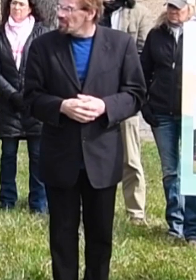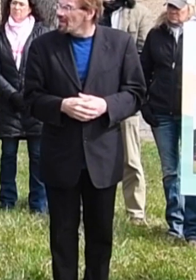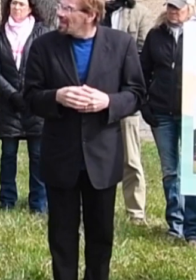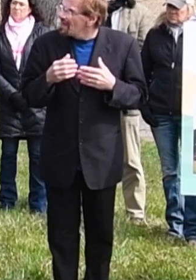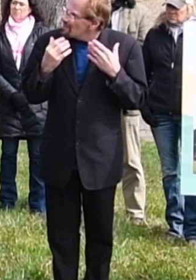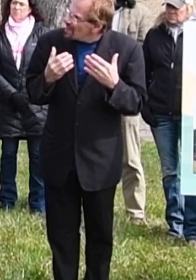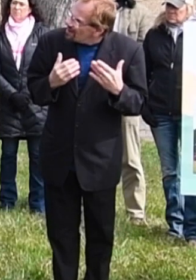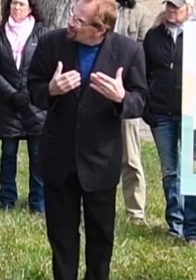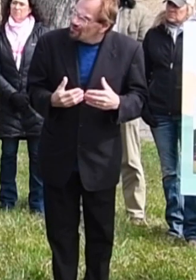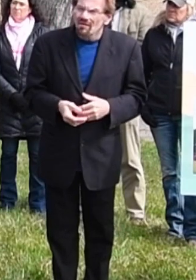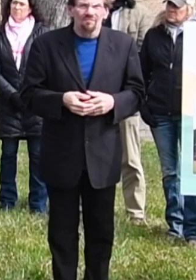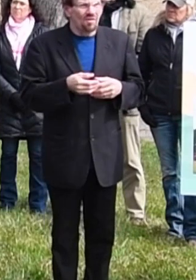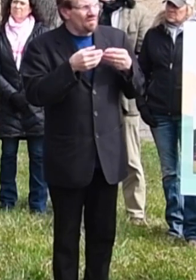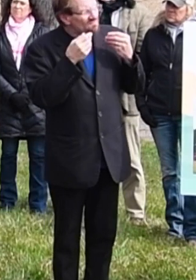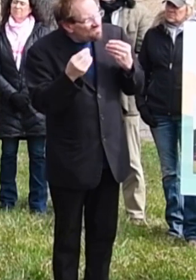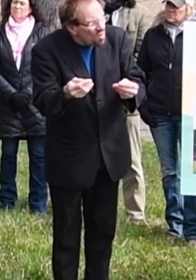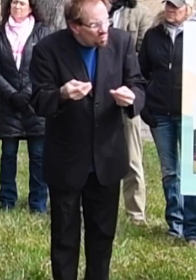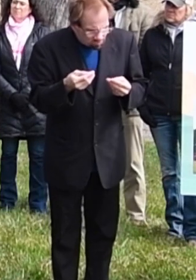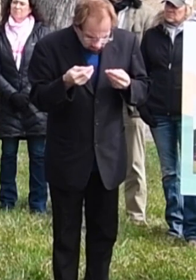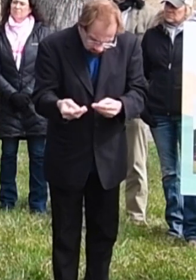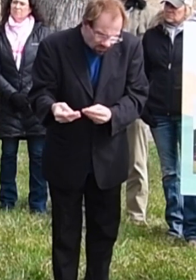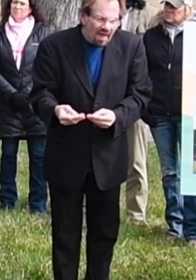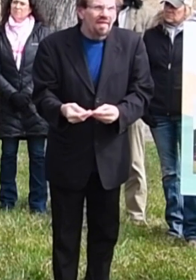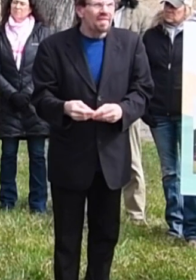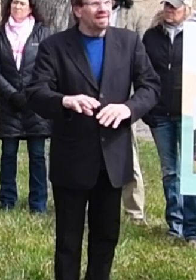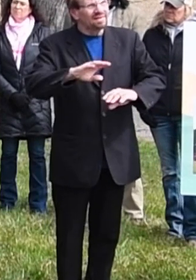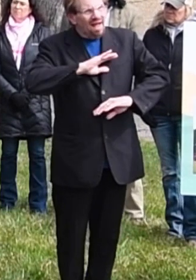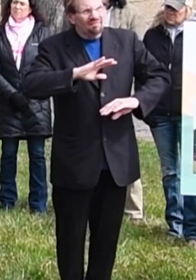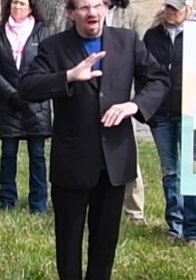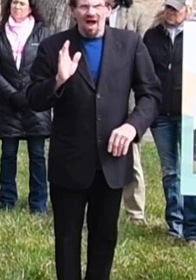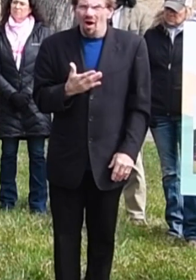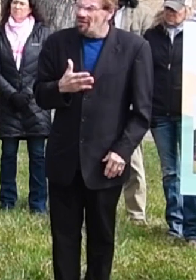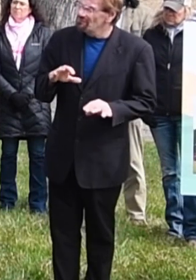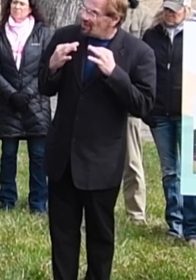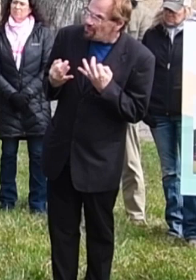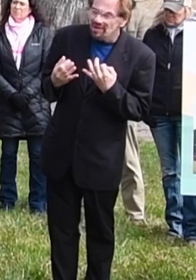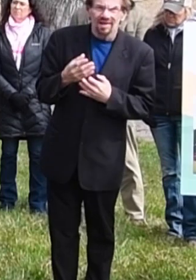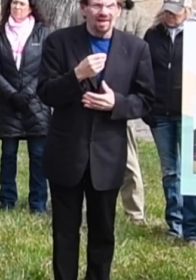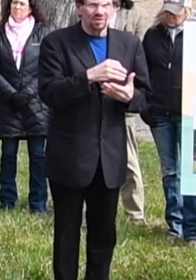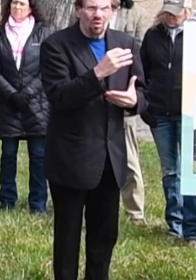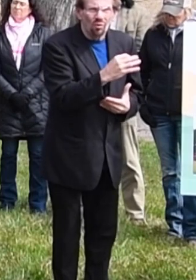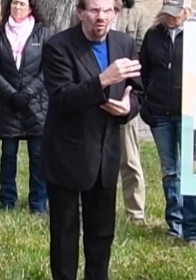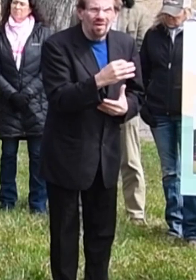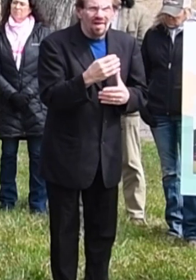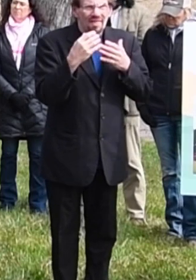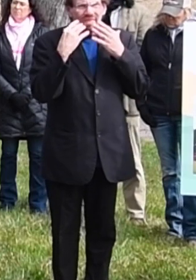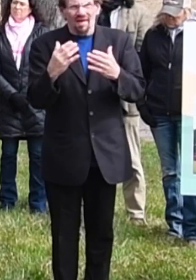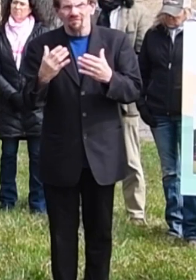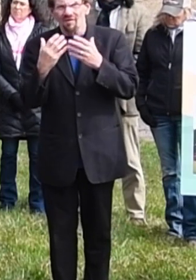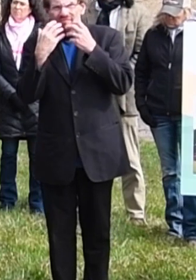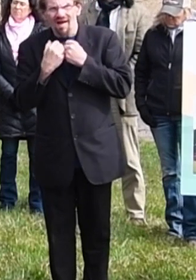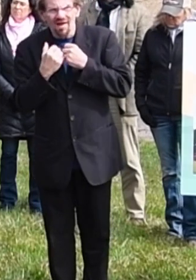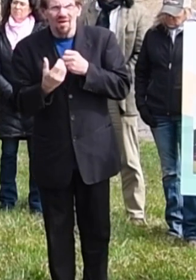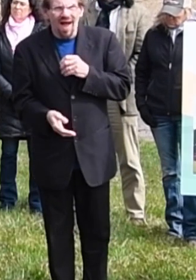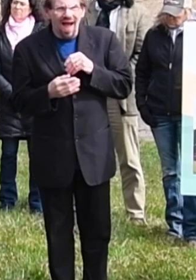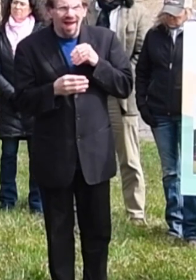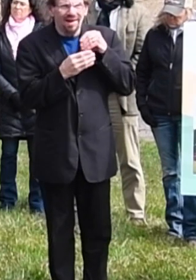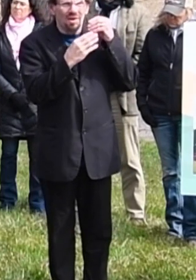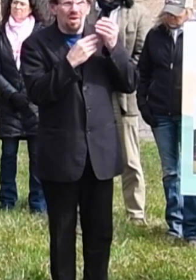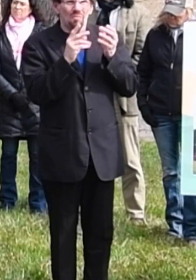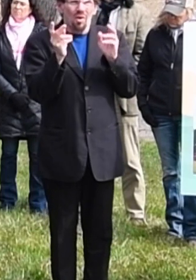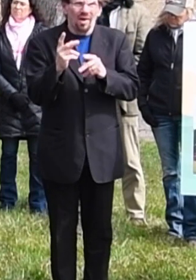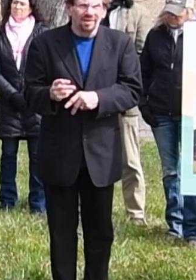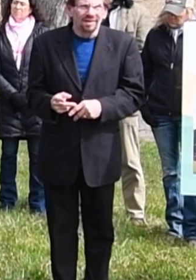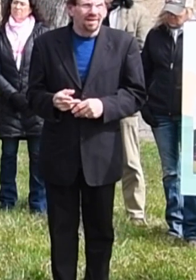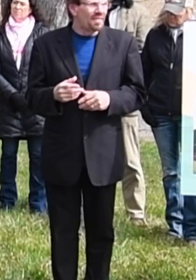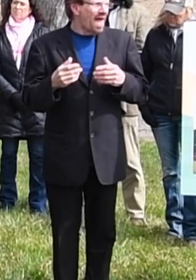Thank you for the food that nourishes our families and our souls. Thank you for the value-added products that grace our store